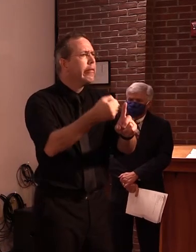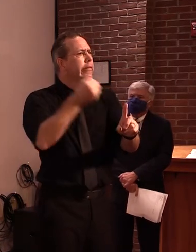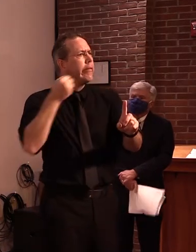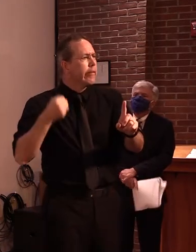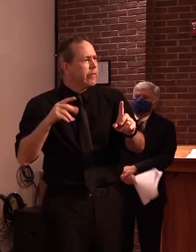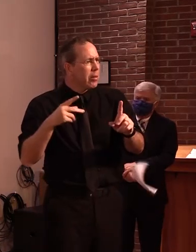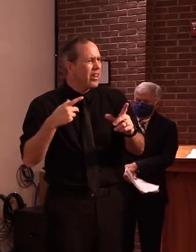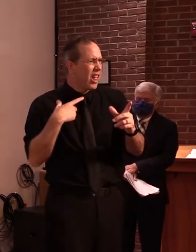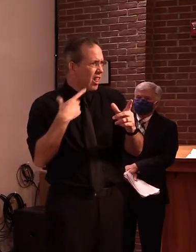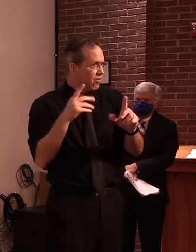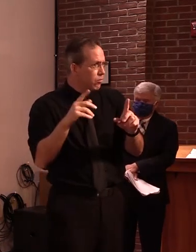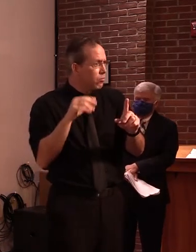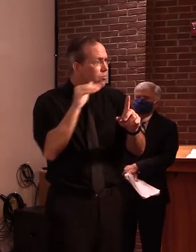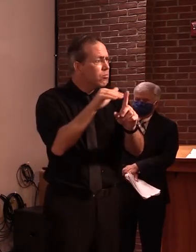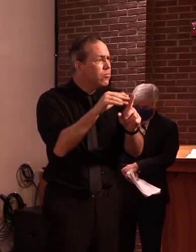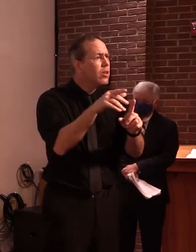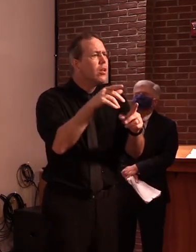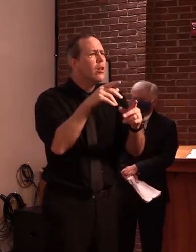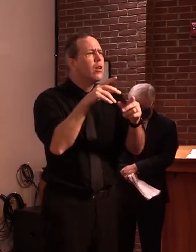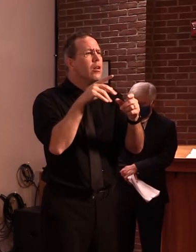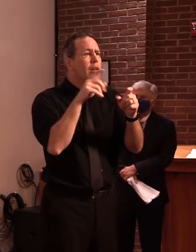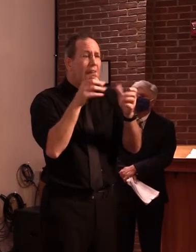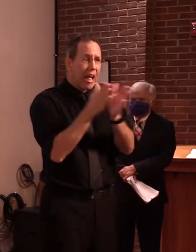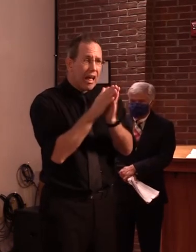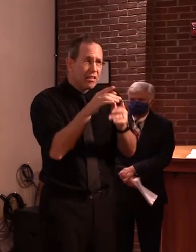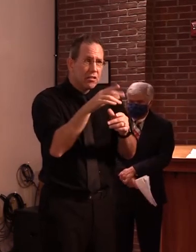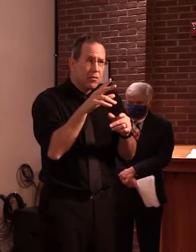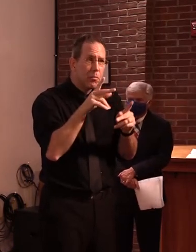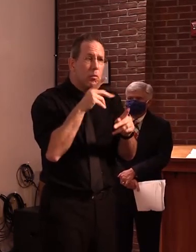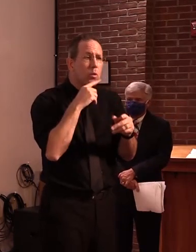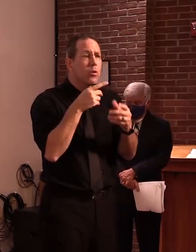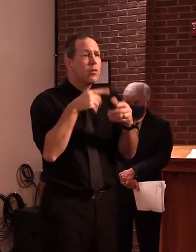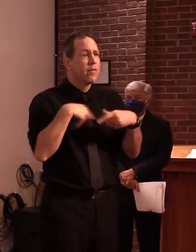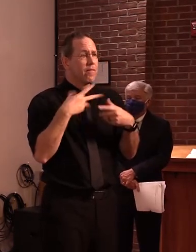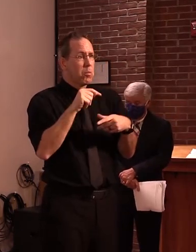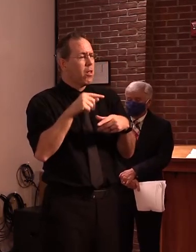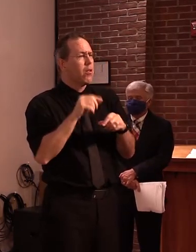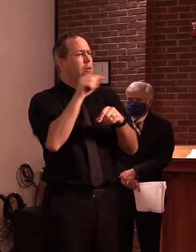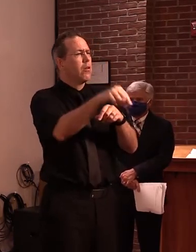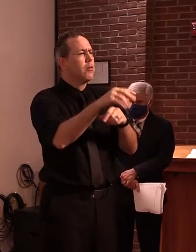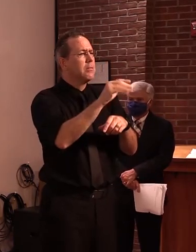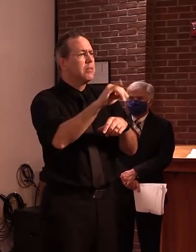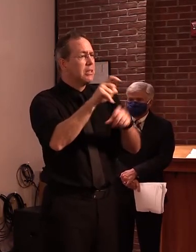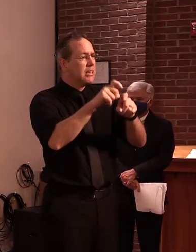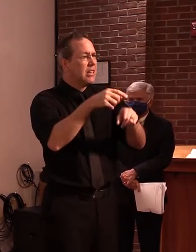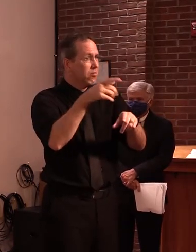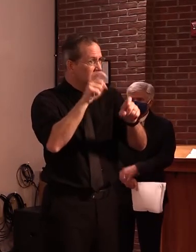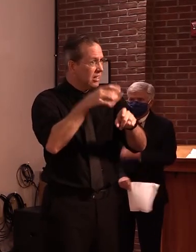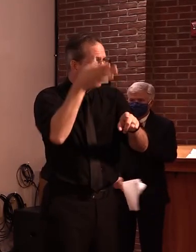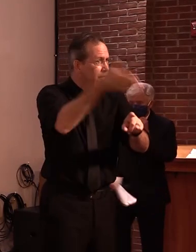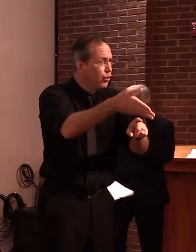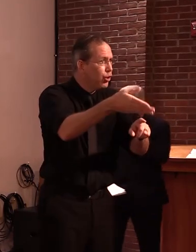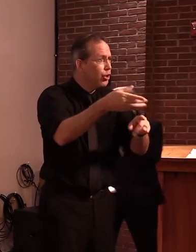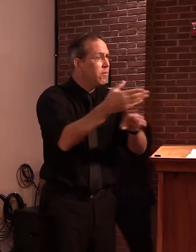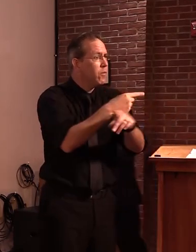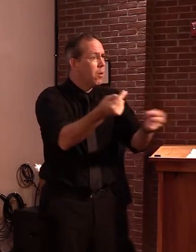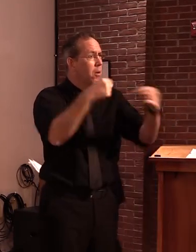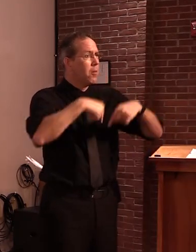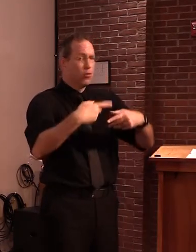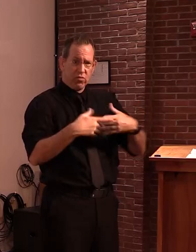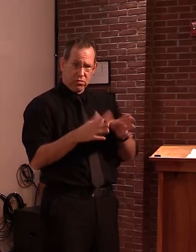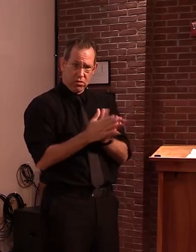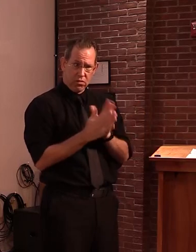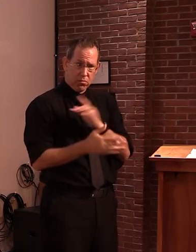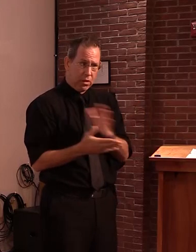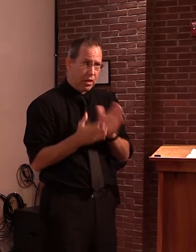tested? Yes, I believe that they are being tested. Again, Secretary Smith, do you want to, sure. Is there anything